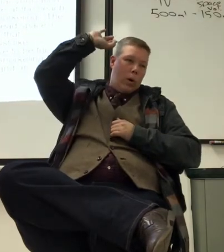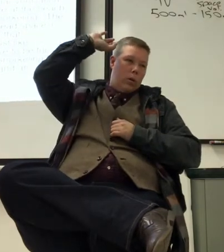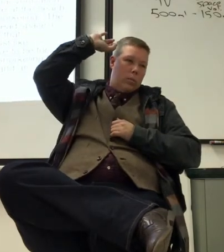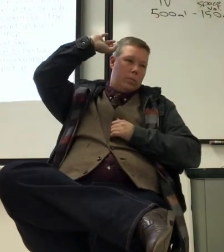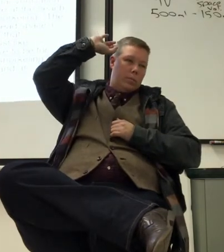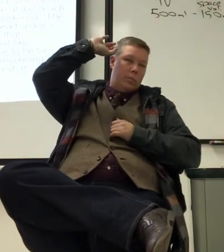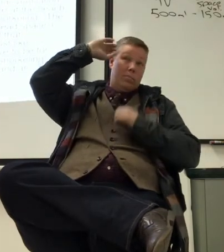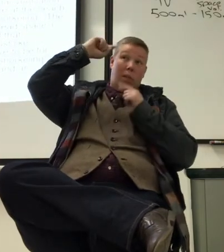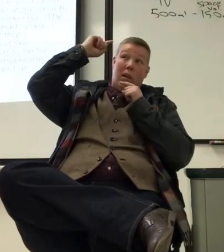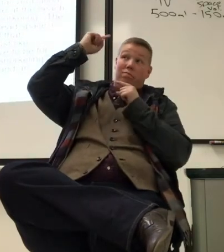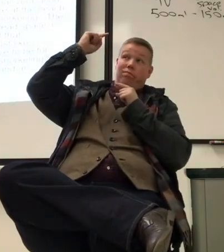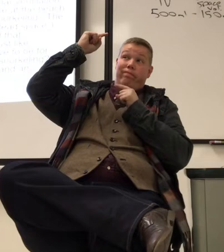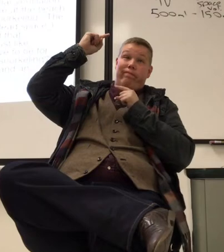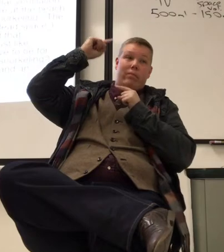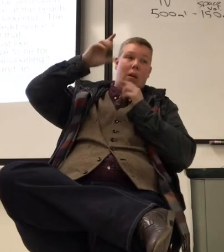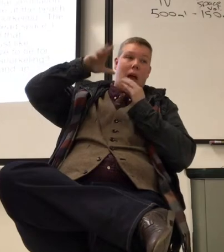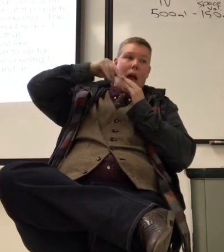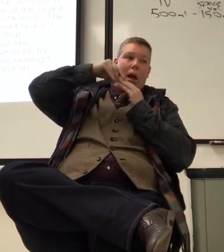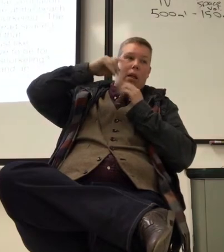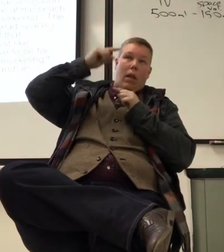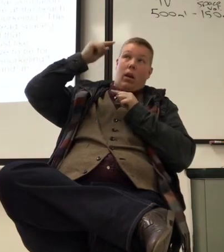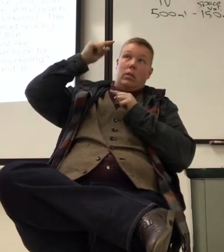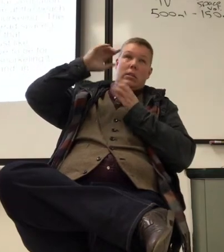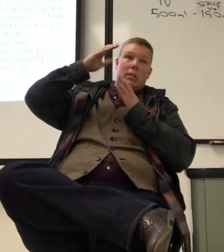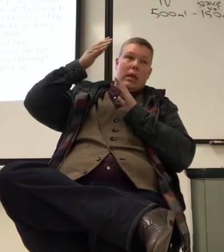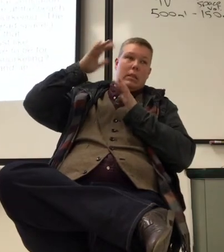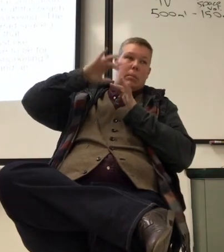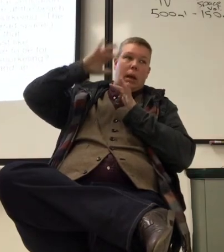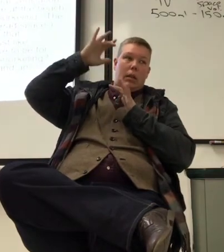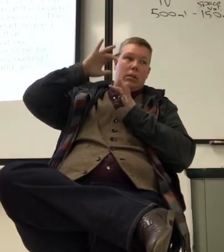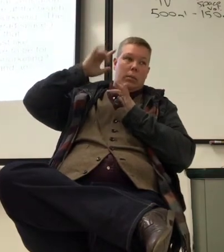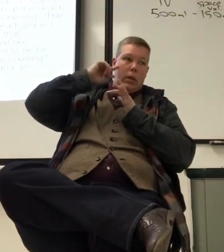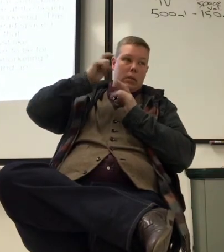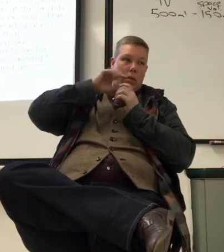a dead, she's adding a dead space of 50 because of the snorkel.